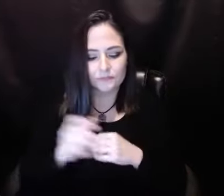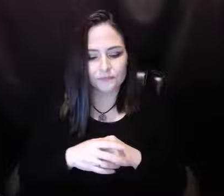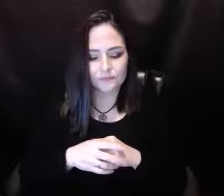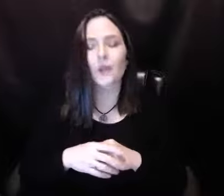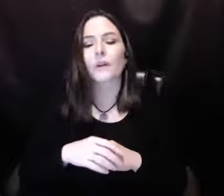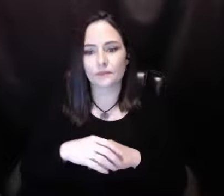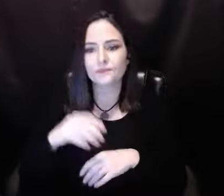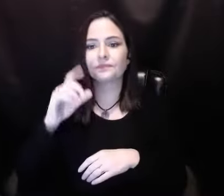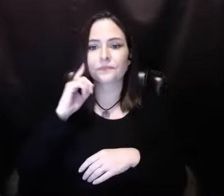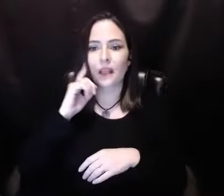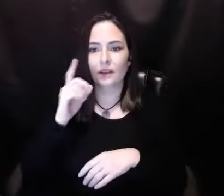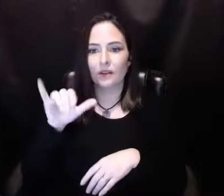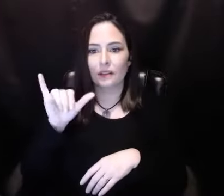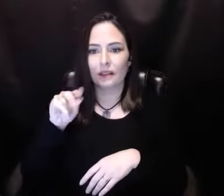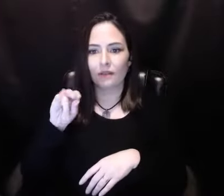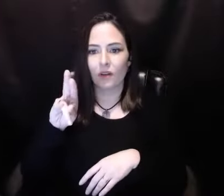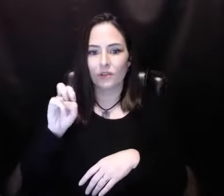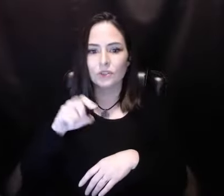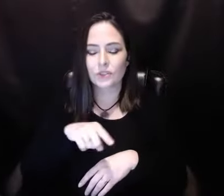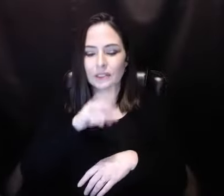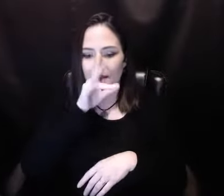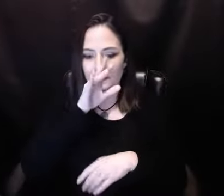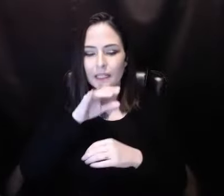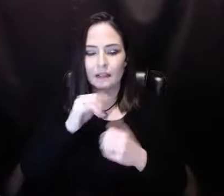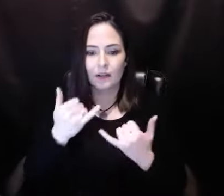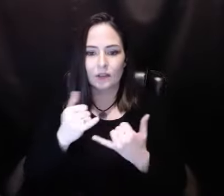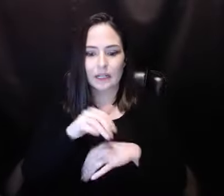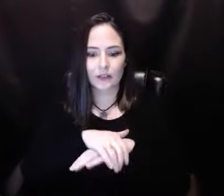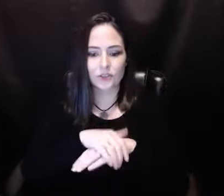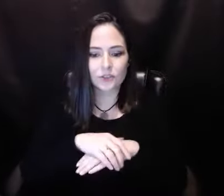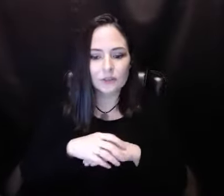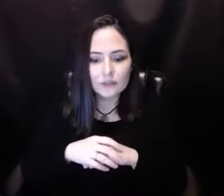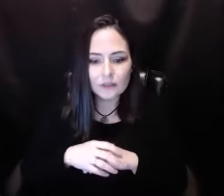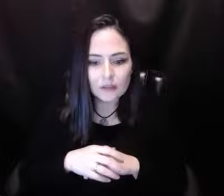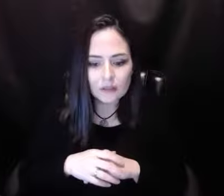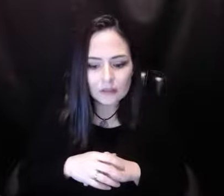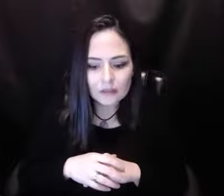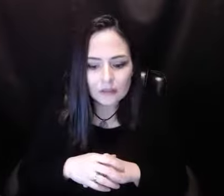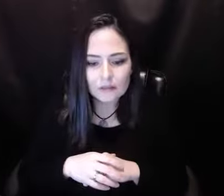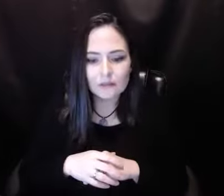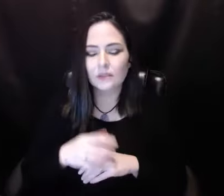no prep except me in the chair with my higher power standing behind me. I'm here with you